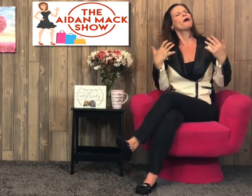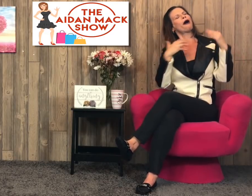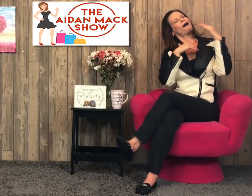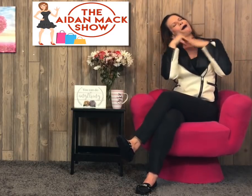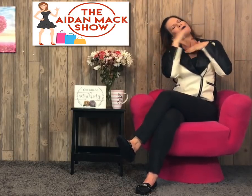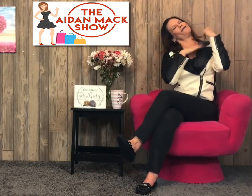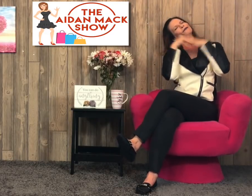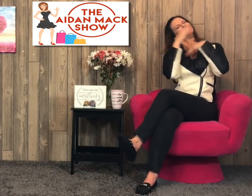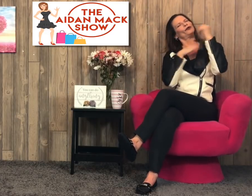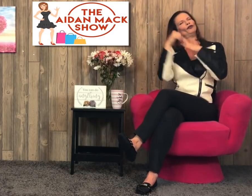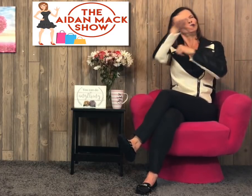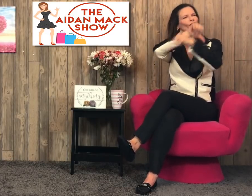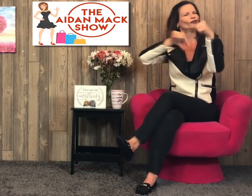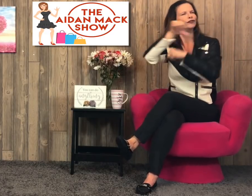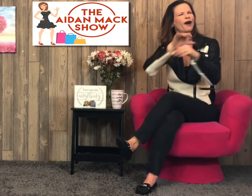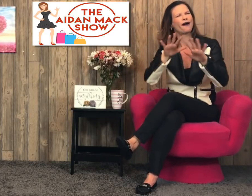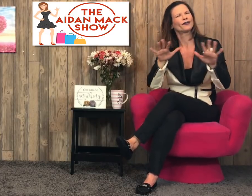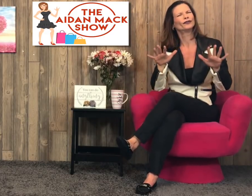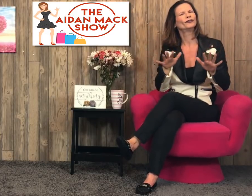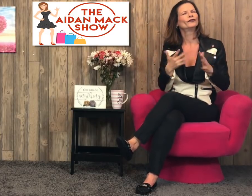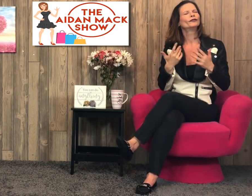anger, and being comfortable with each other.